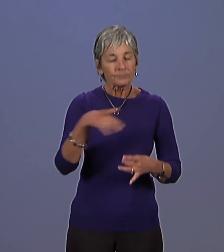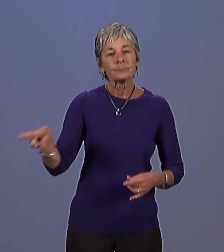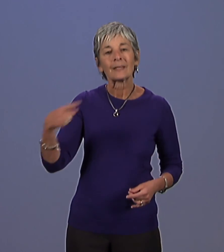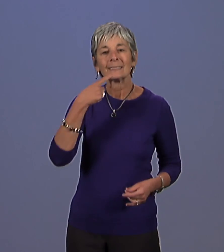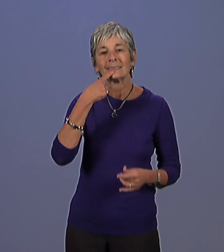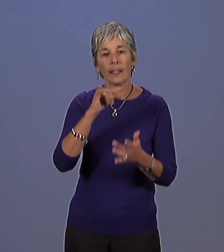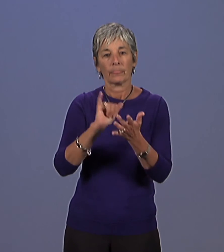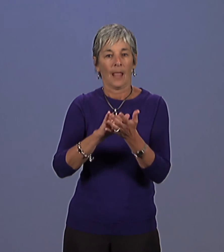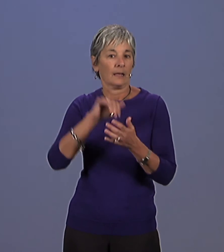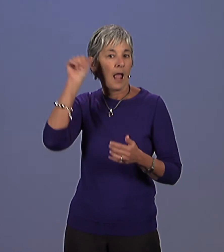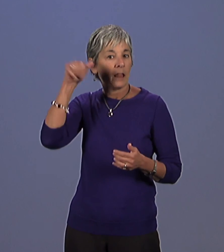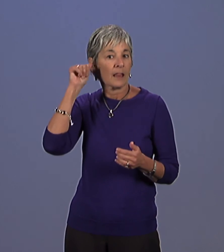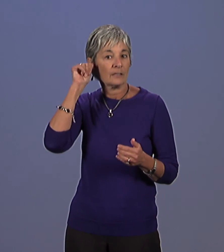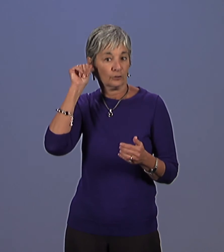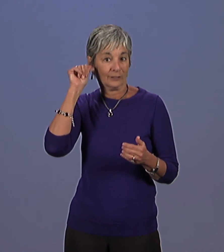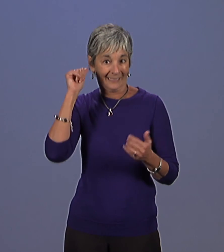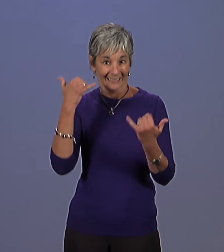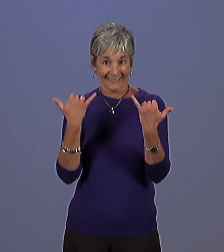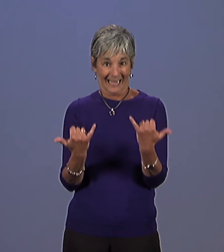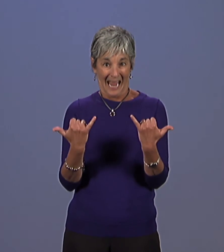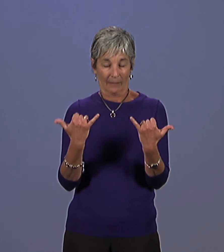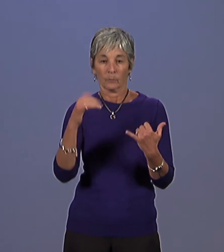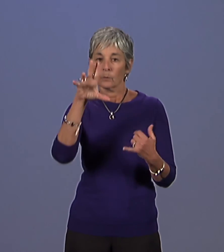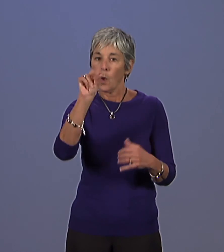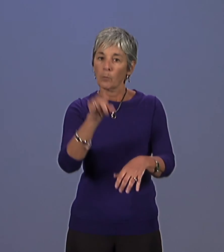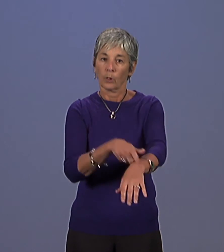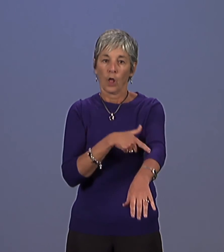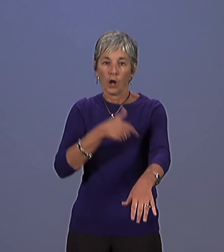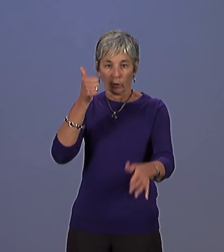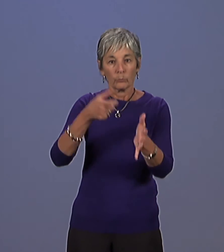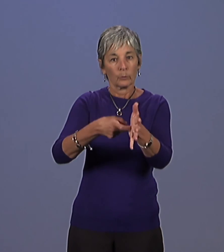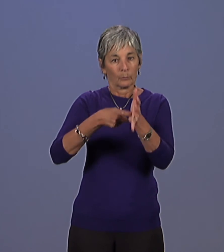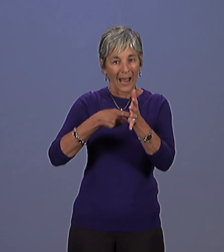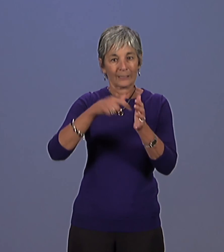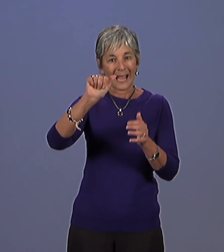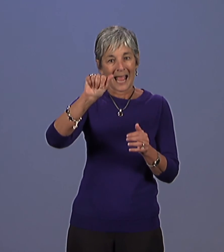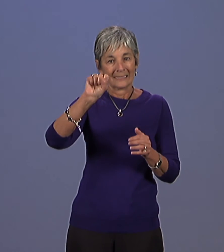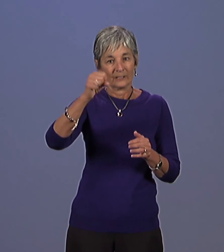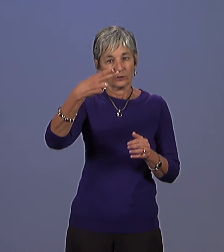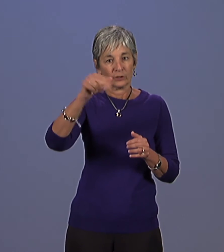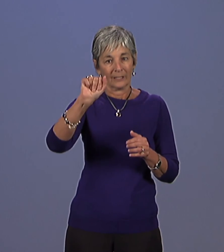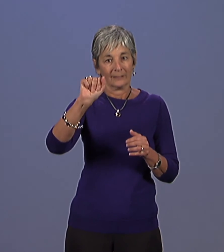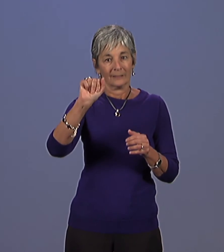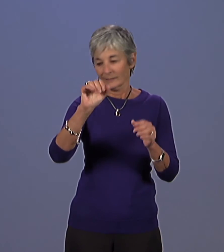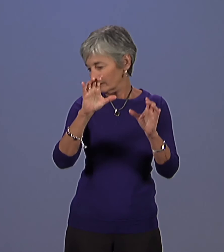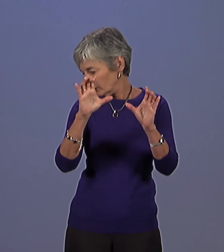The comment is interesting and says that audiologists are now no longer required to obtain OSHA certification,